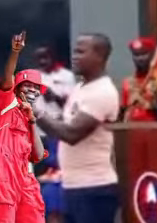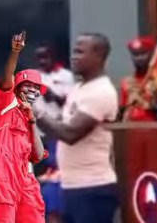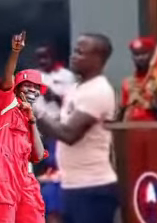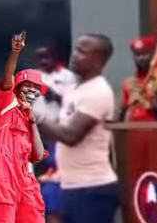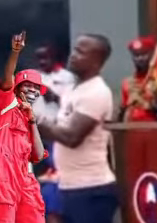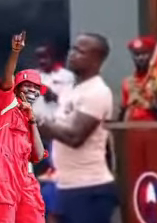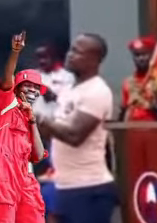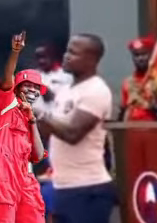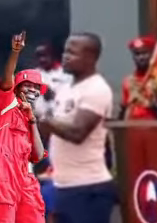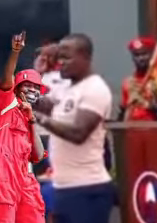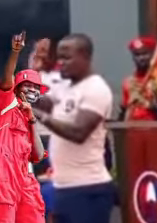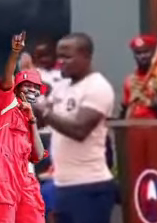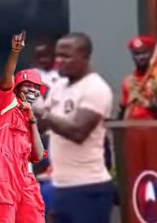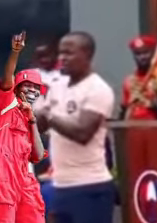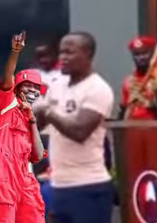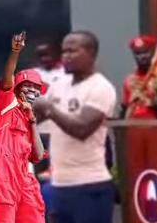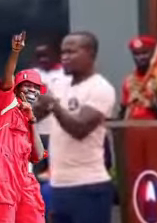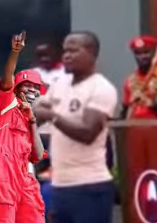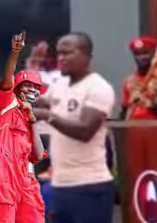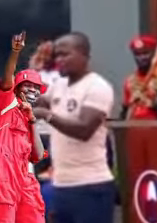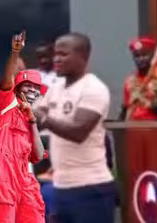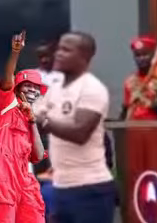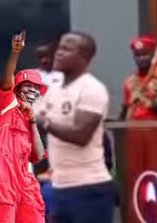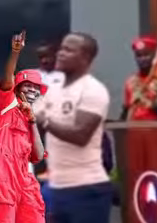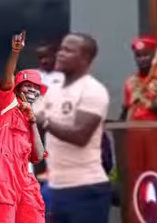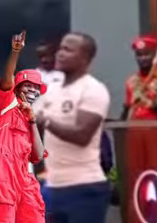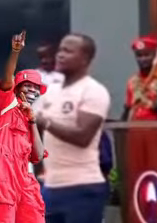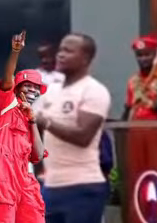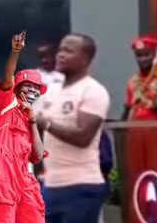We believed that, we still believe that.